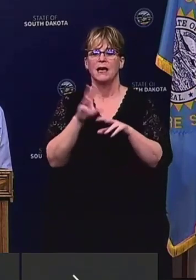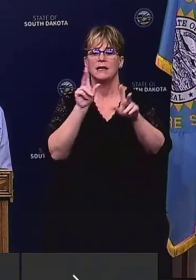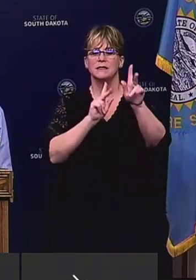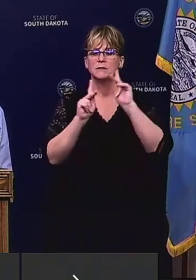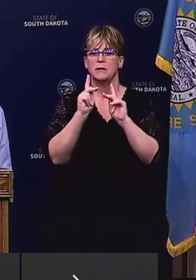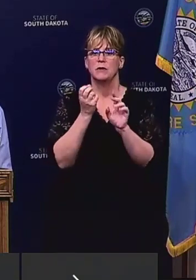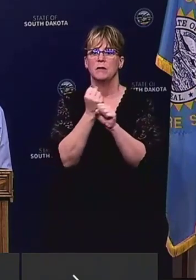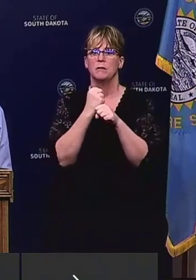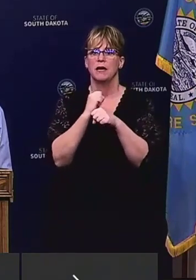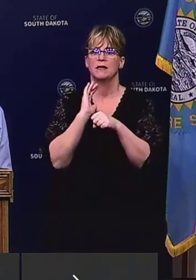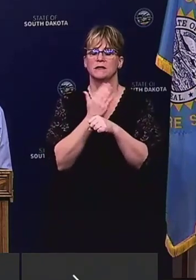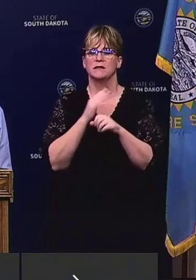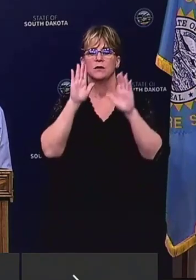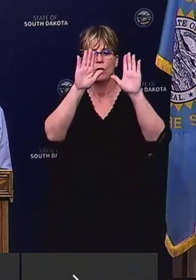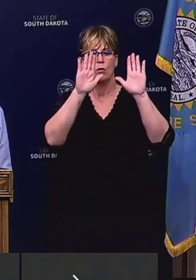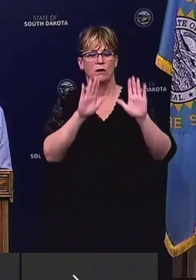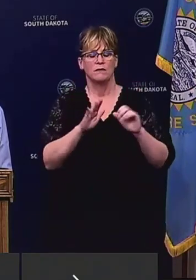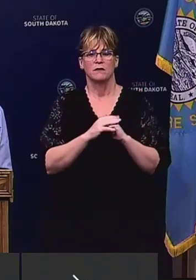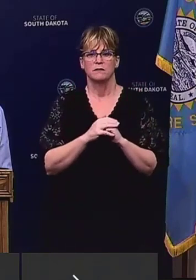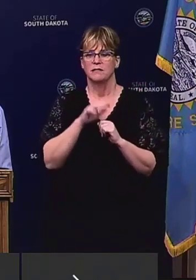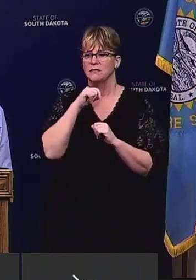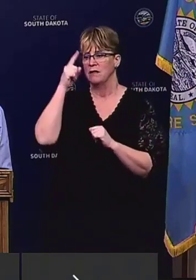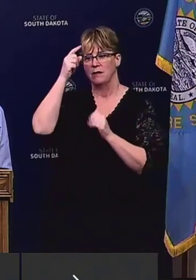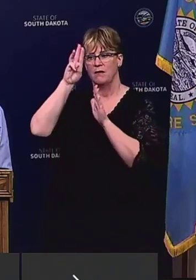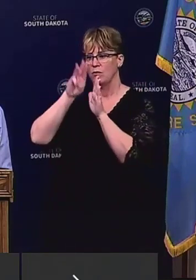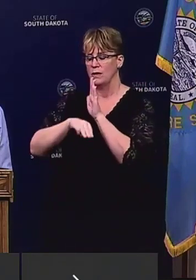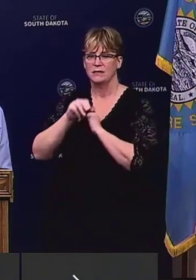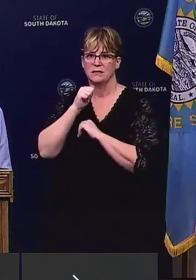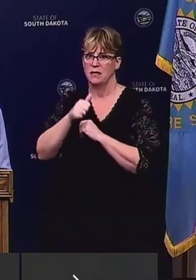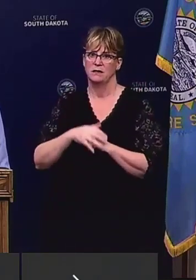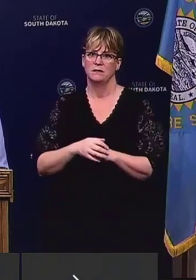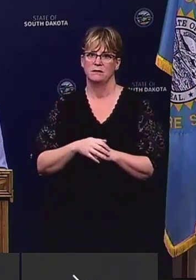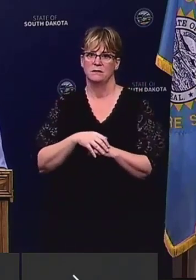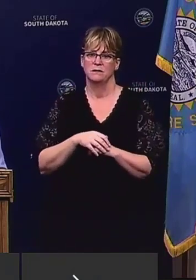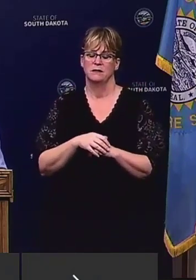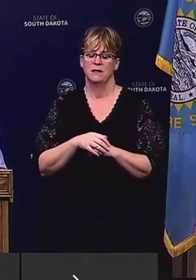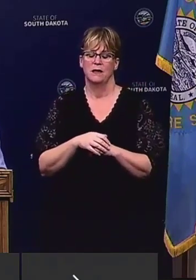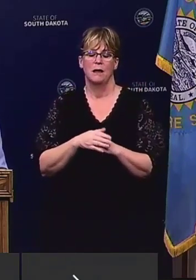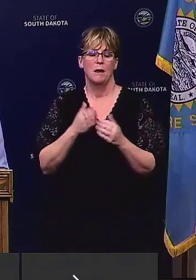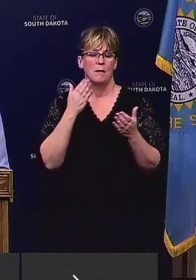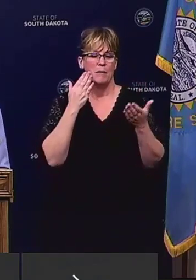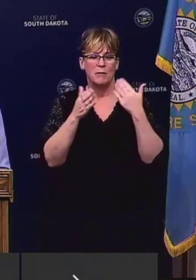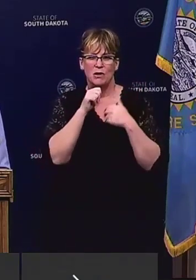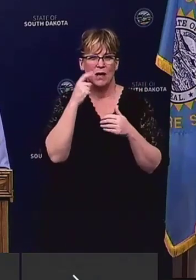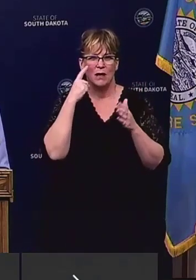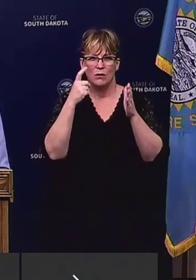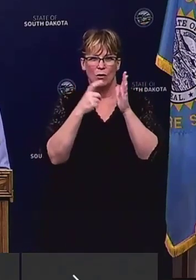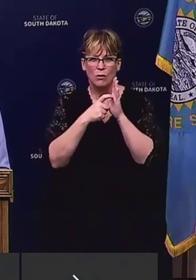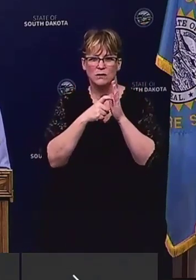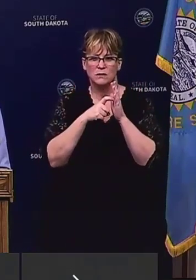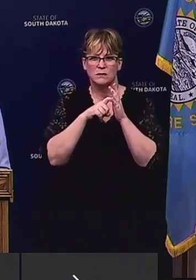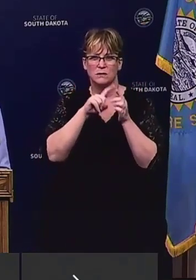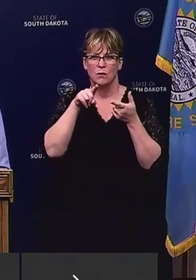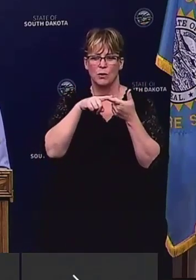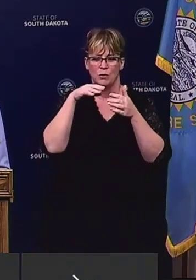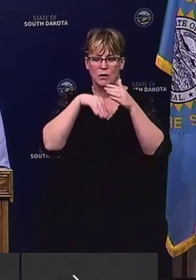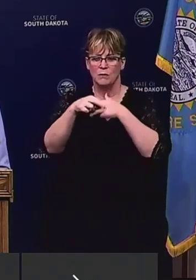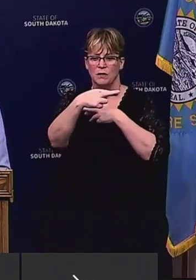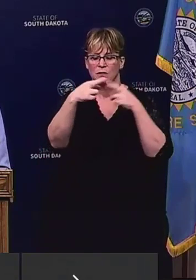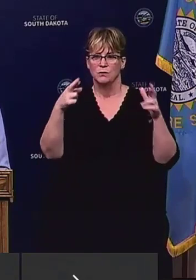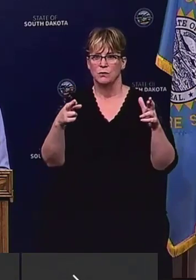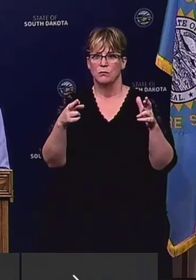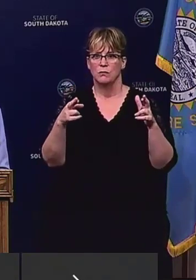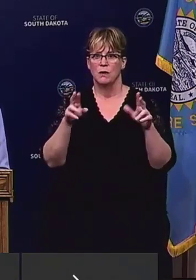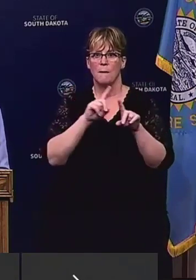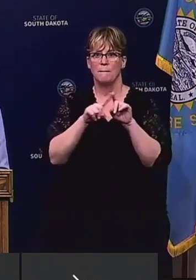us great. It is not our government. Many of you probably haven't noticed something when you walk into this room,